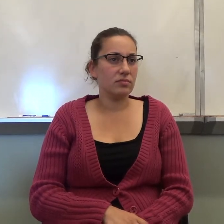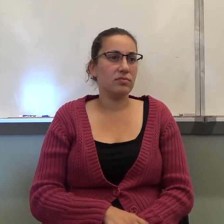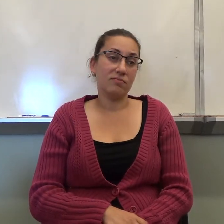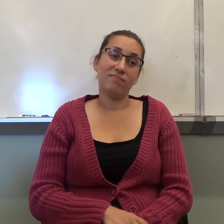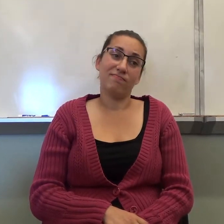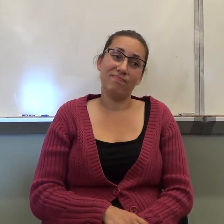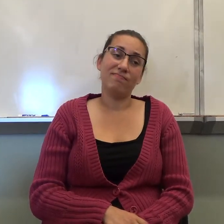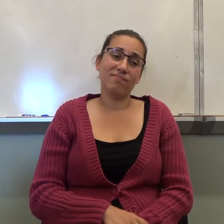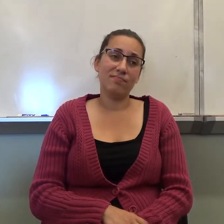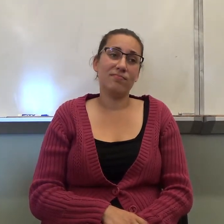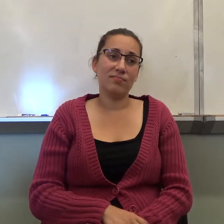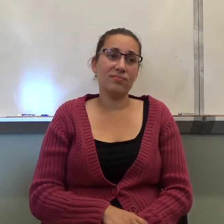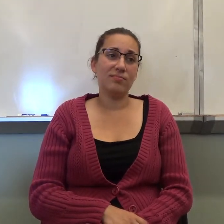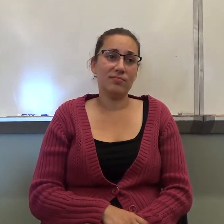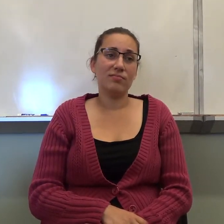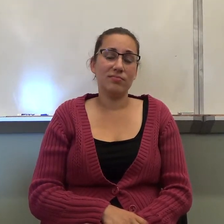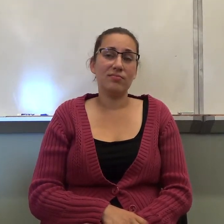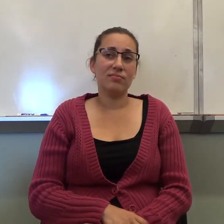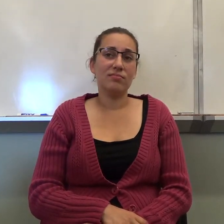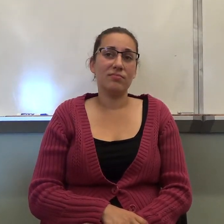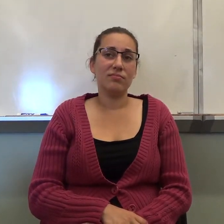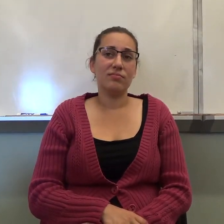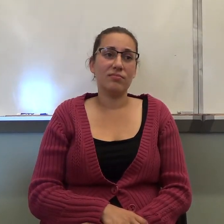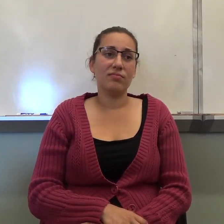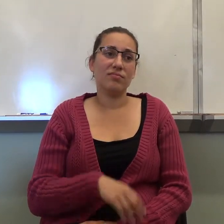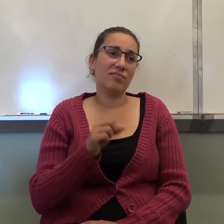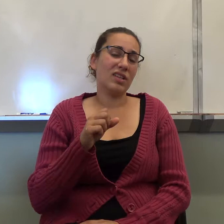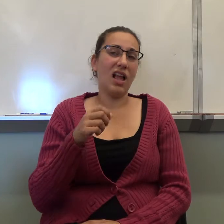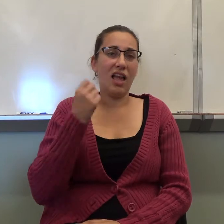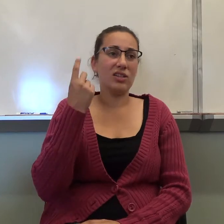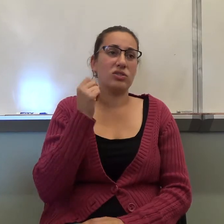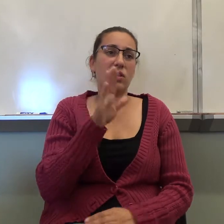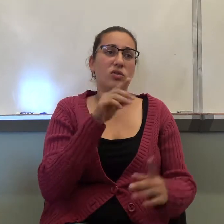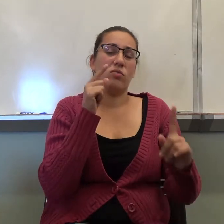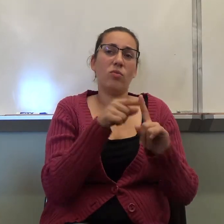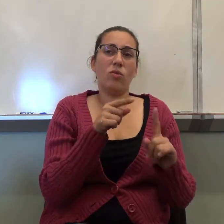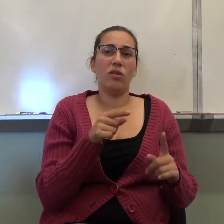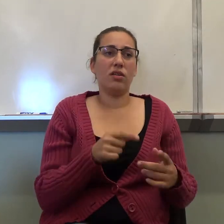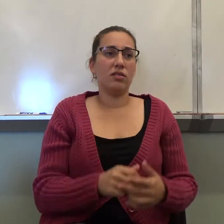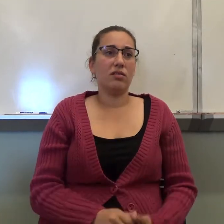You can even do it with fractions. Let's look at some examples with fractions.